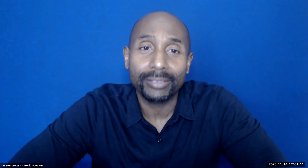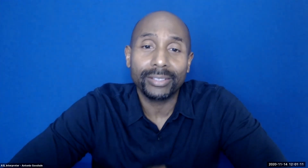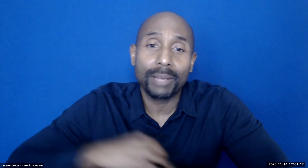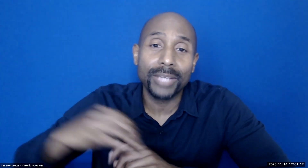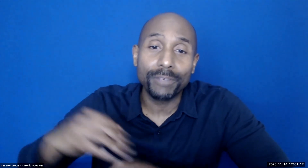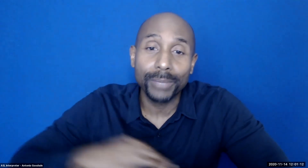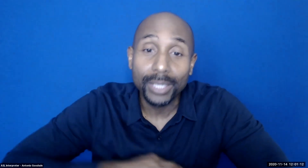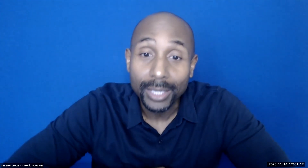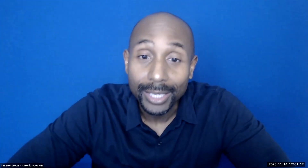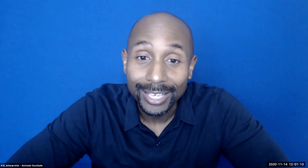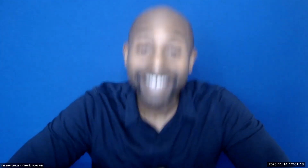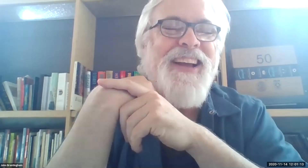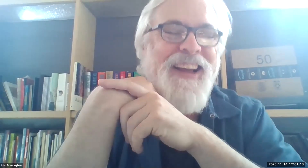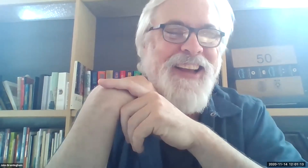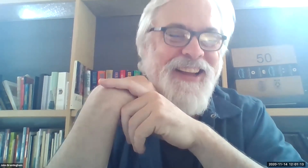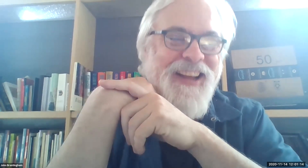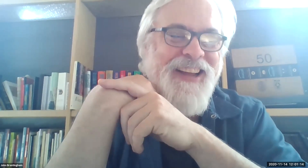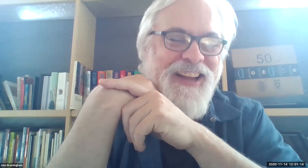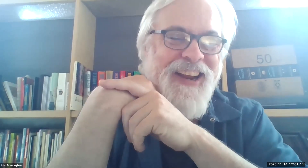Julie comes after me.